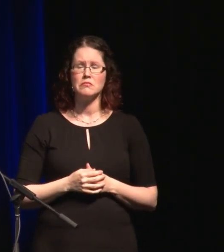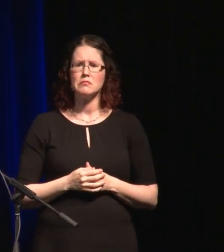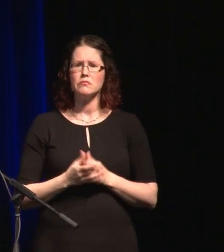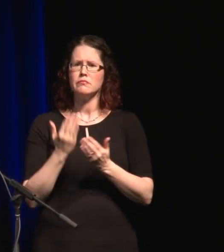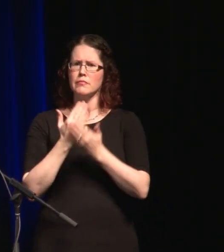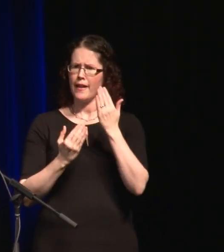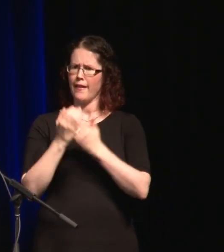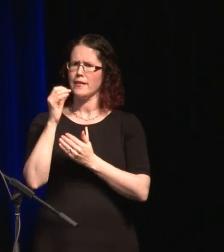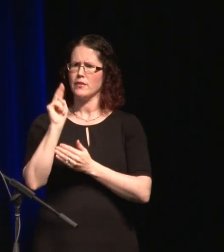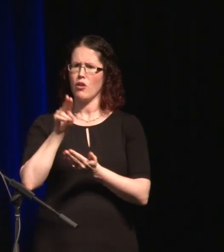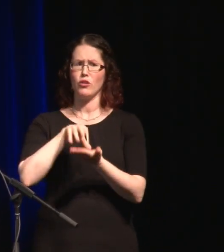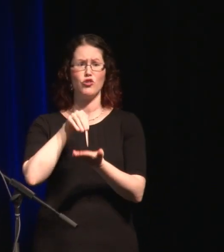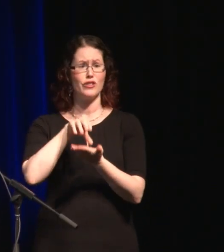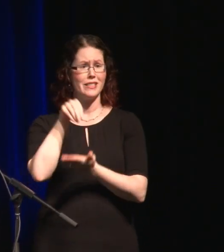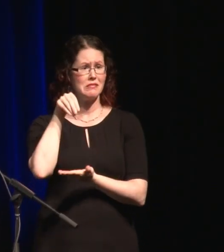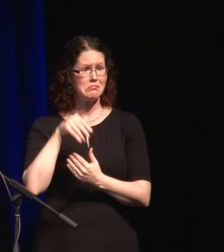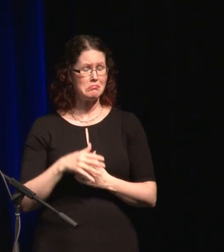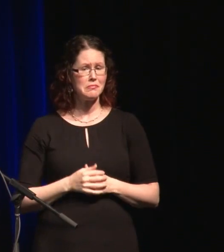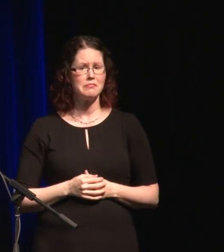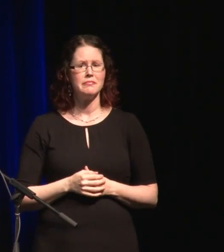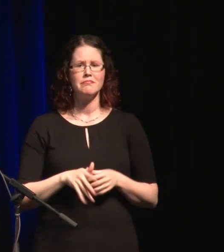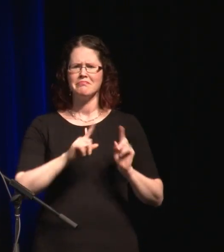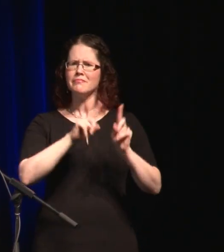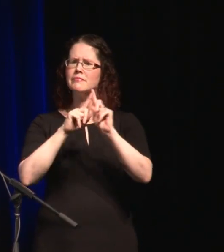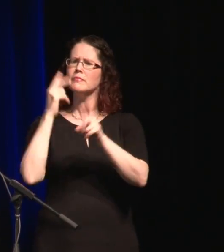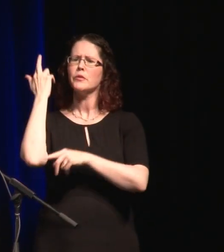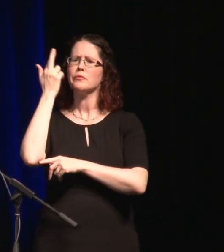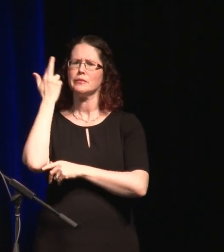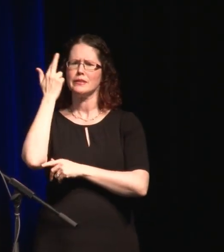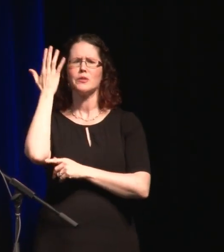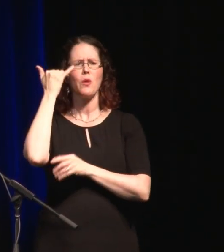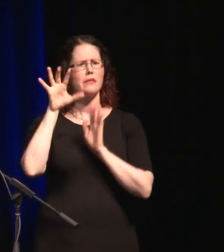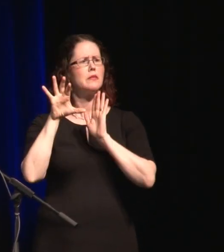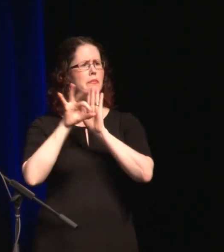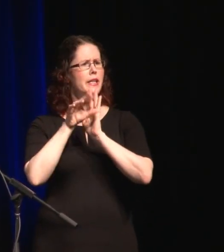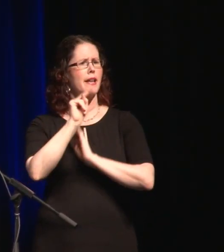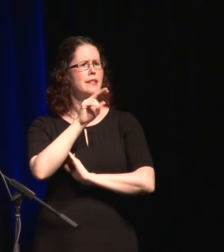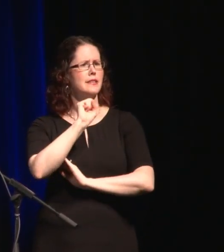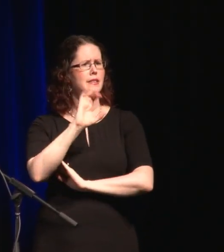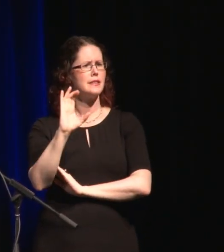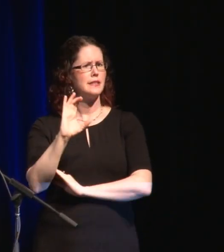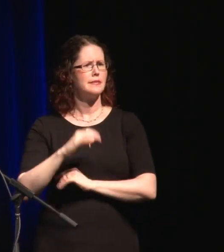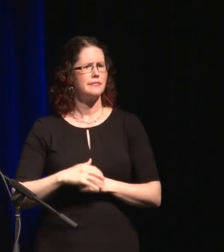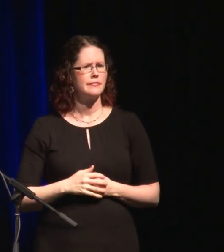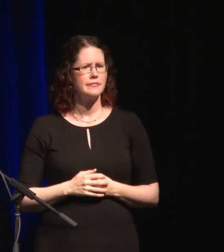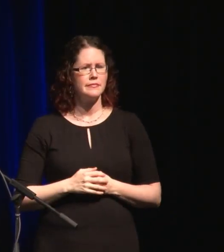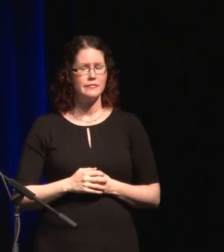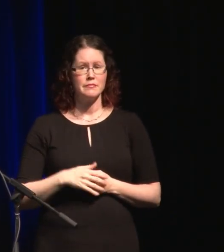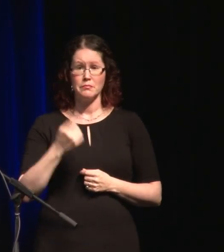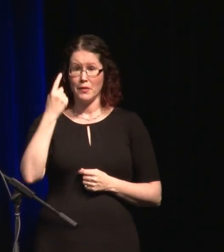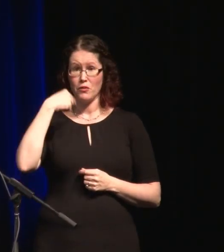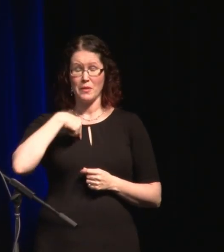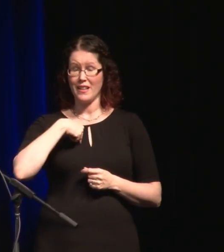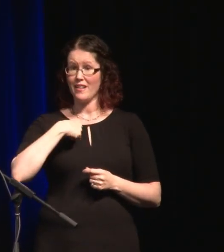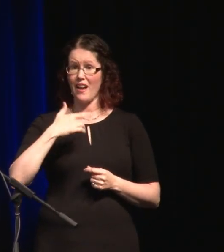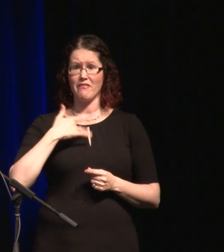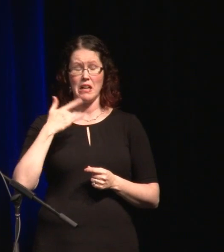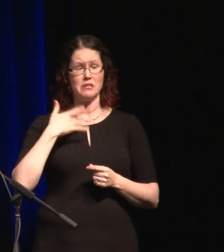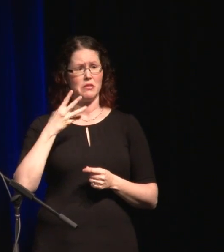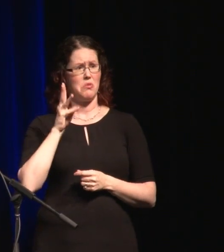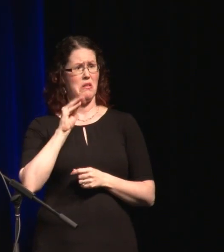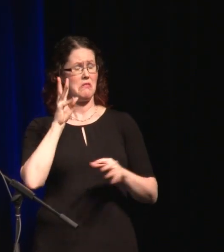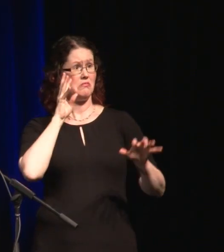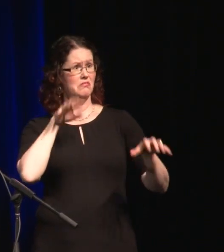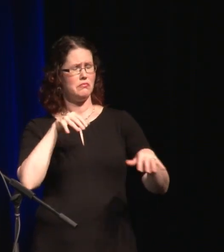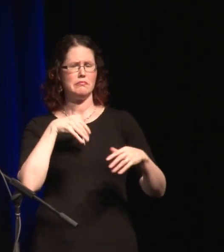learning? Regardless of why you chose NSCC, if you're like me, your expectations were blown out of the water as soon as you